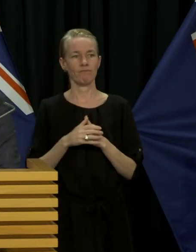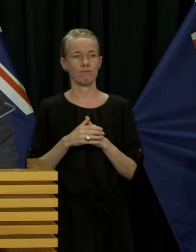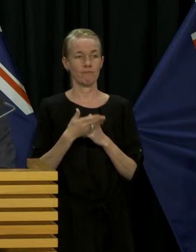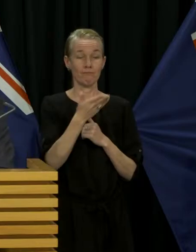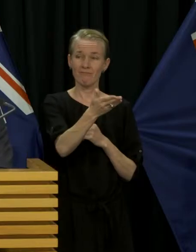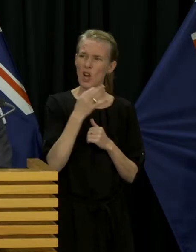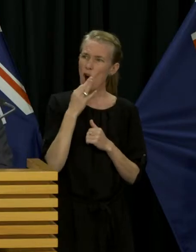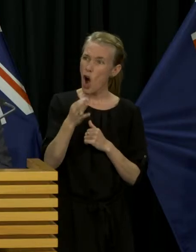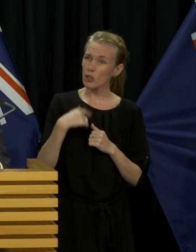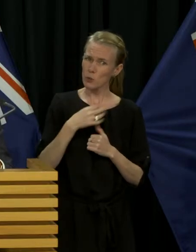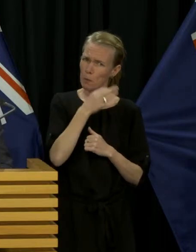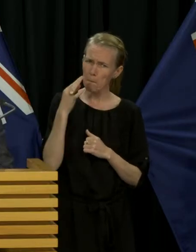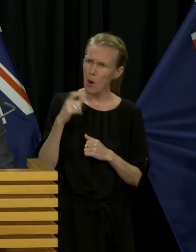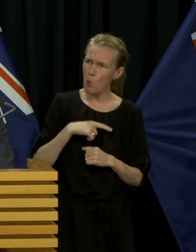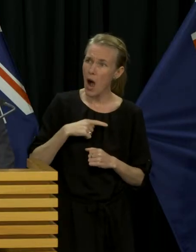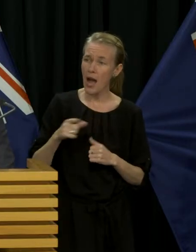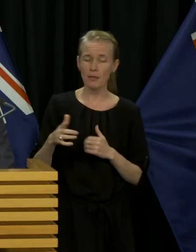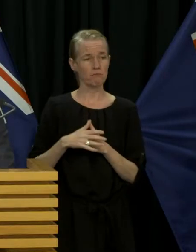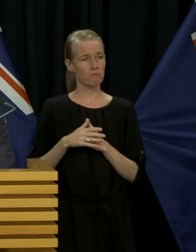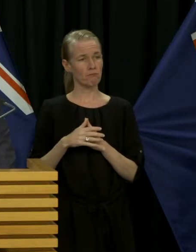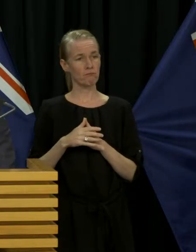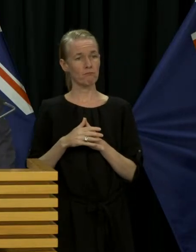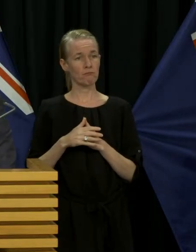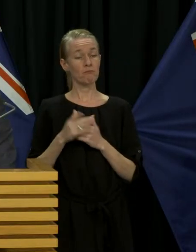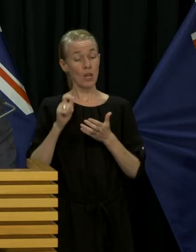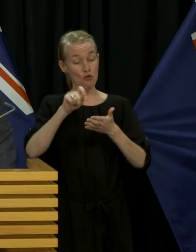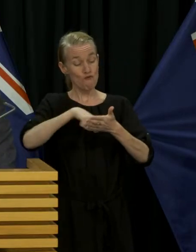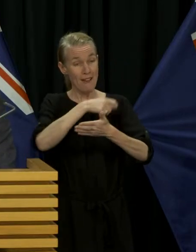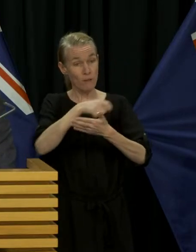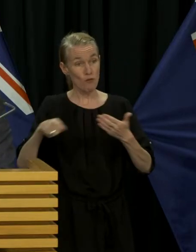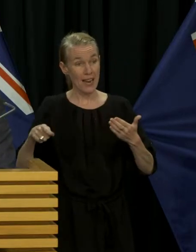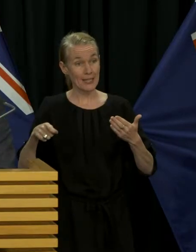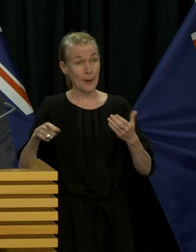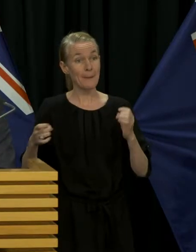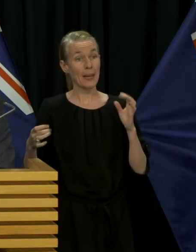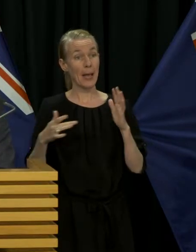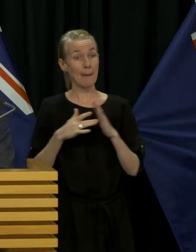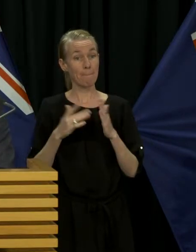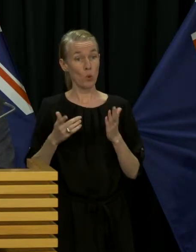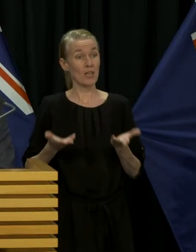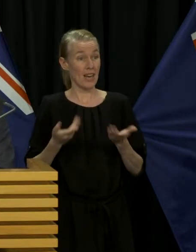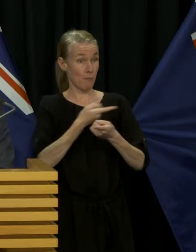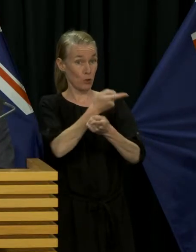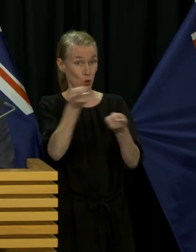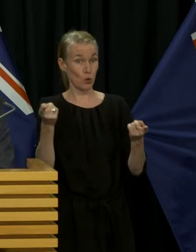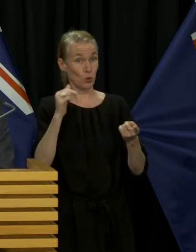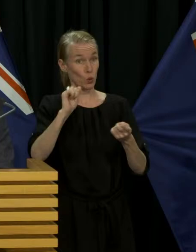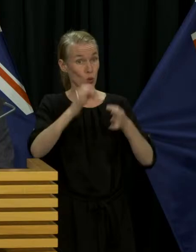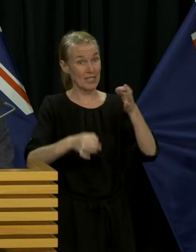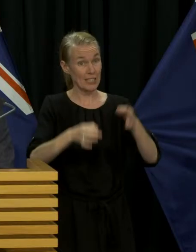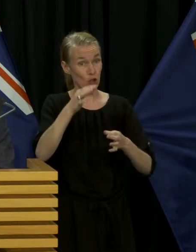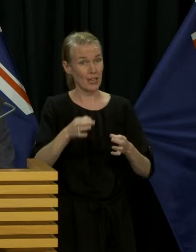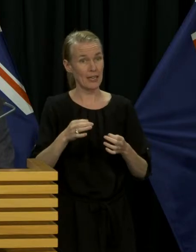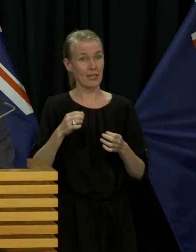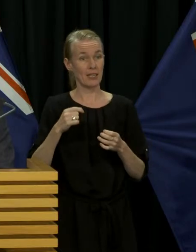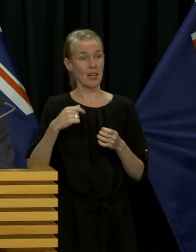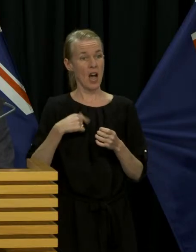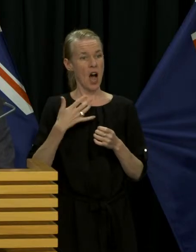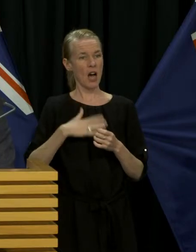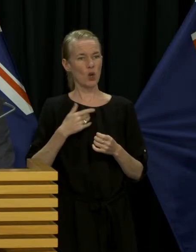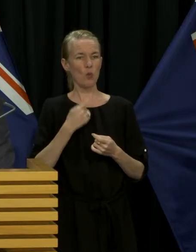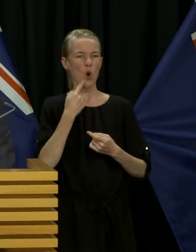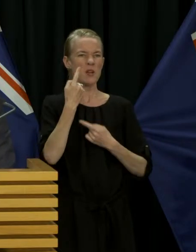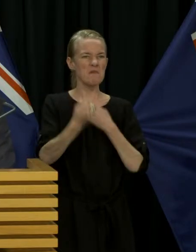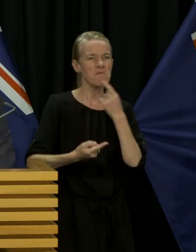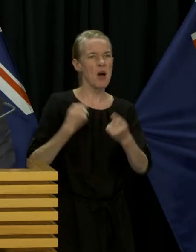decision? Because I think it is important in a referendum that New Zealanders make their own judgments, exercise their own views, and